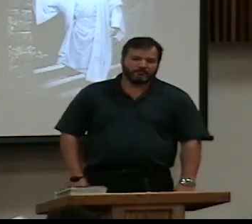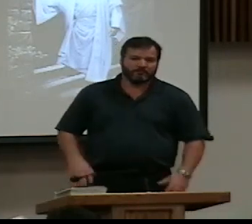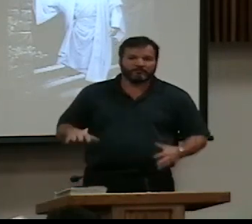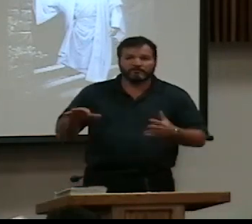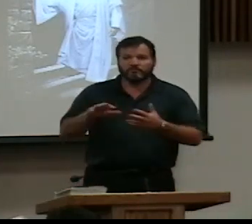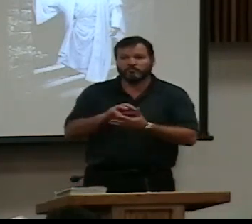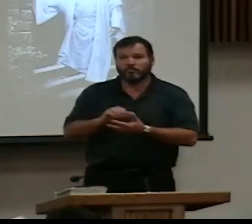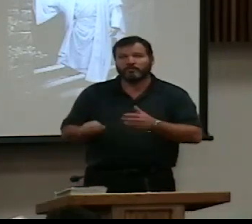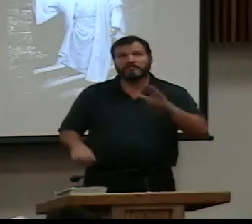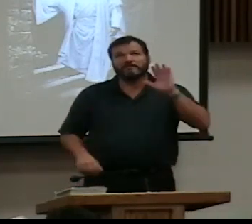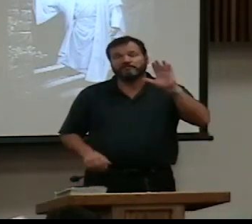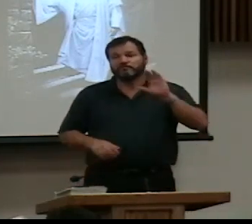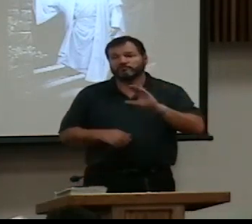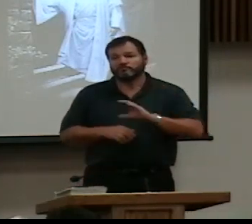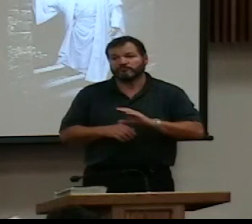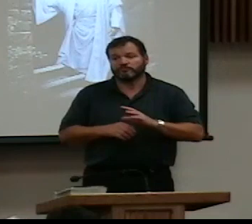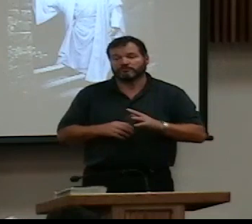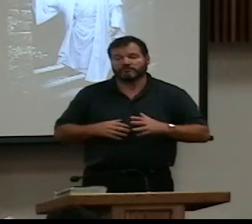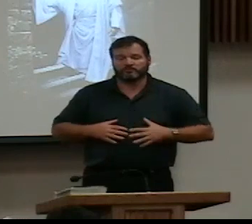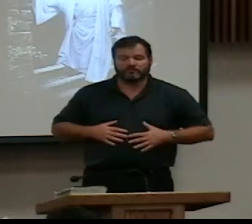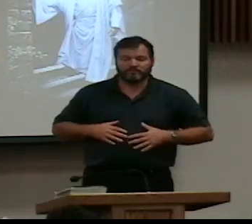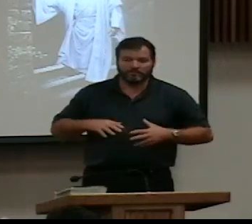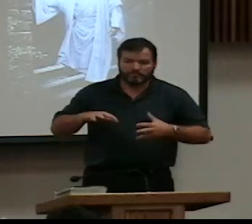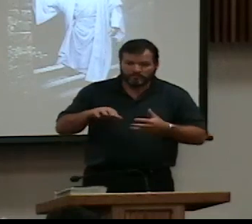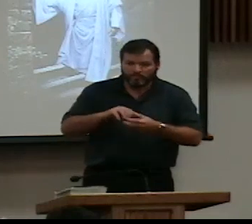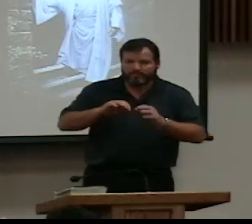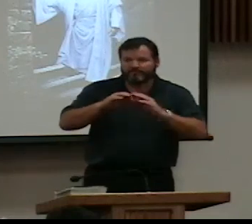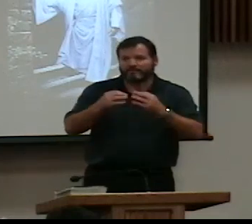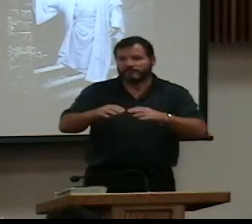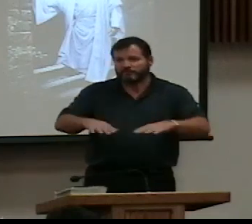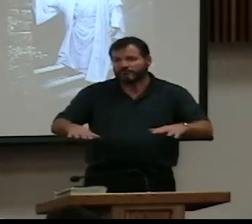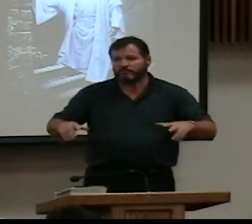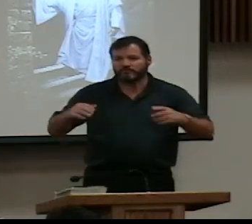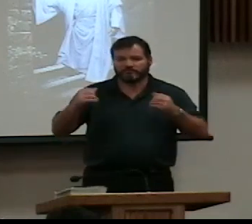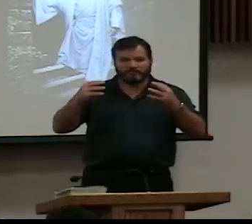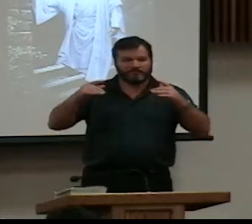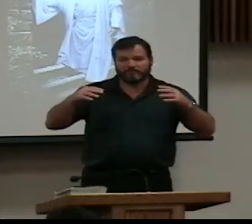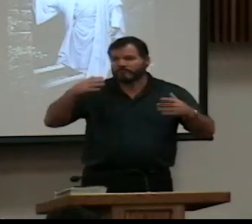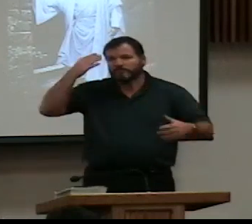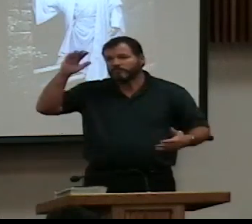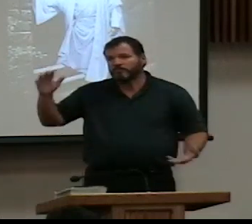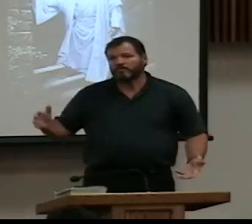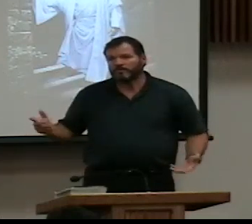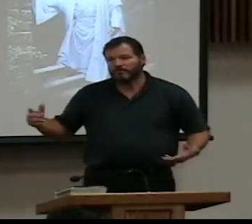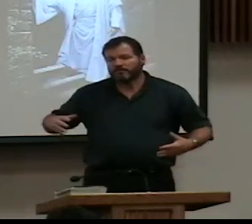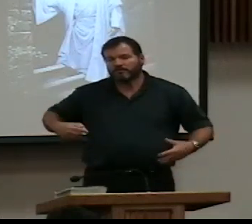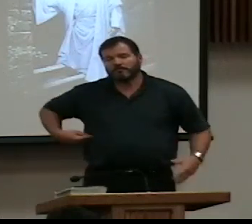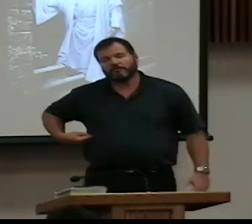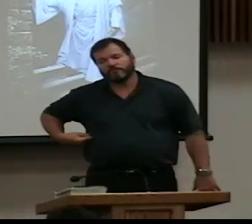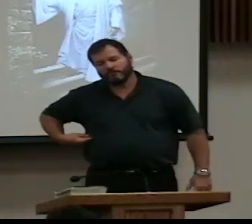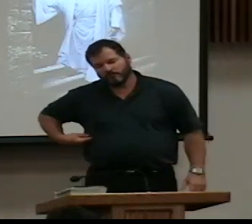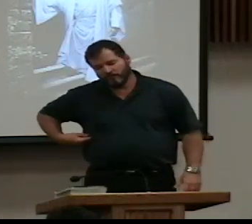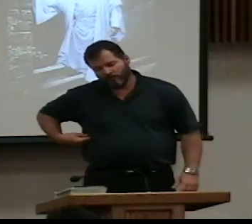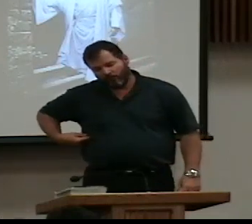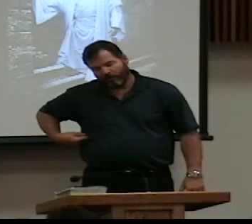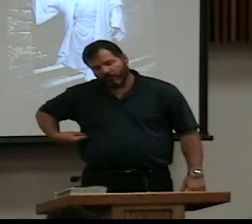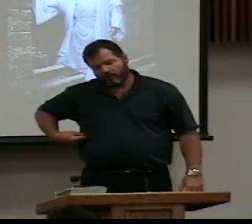That would destroy his church if he did that. It would destroy his family. It would be like